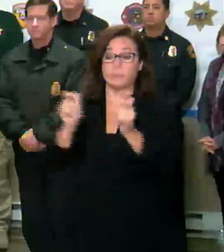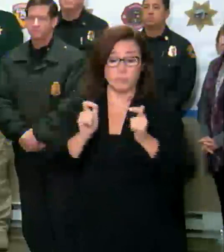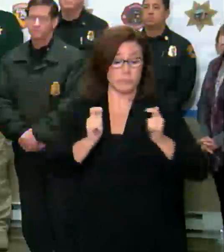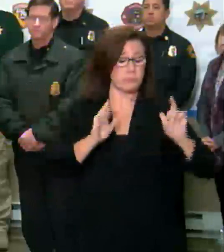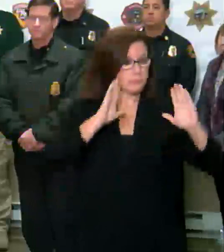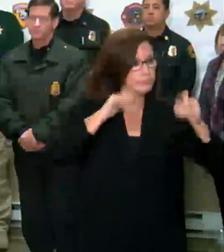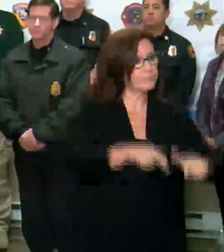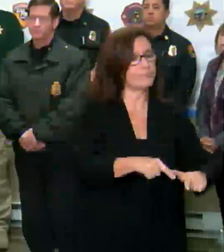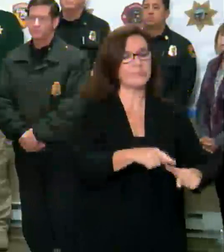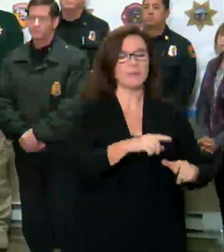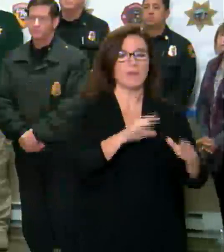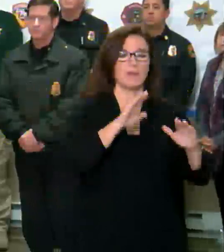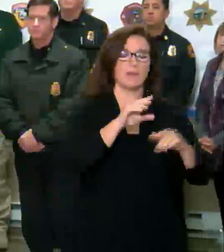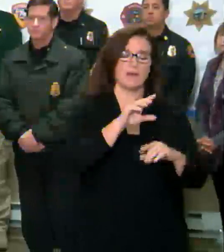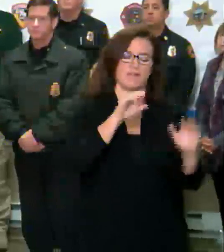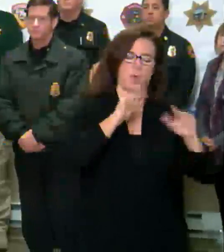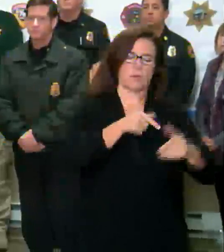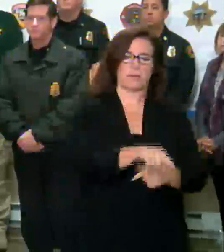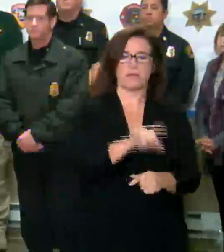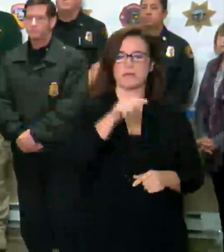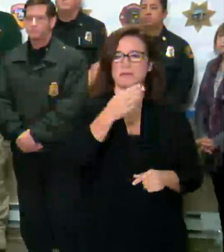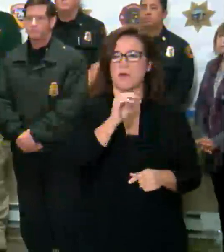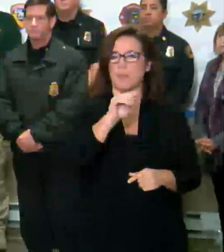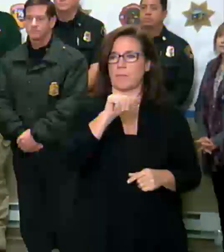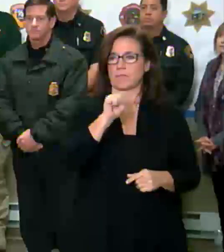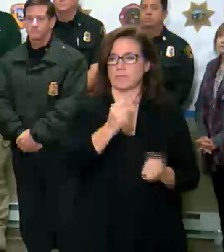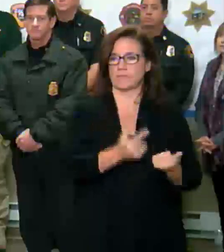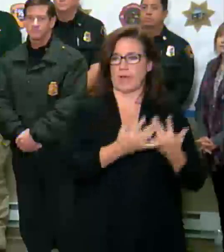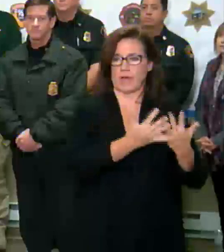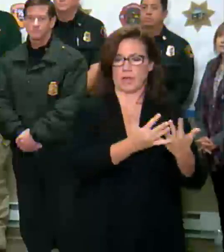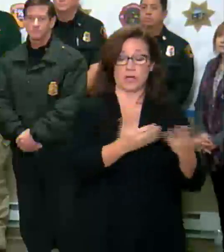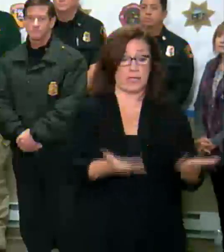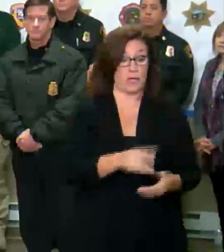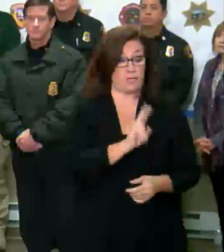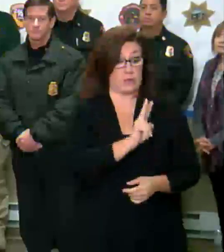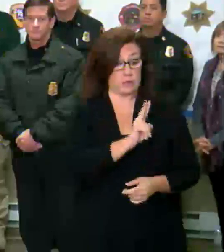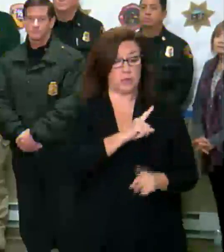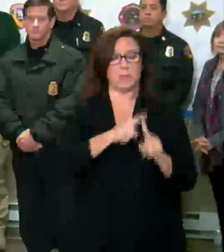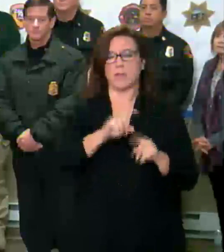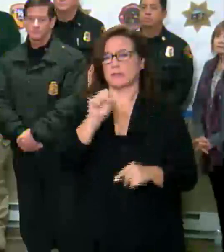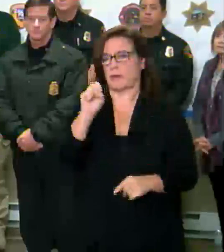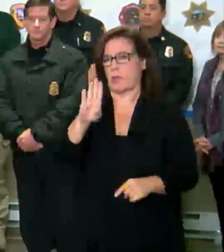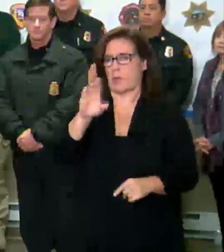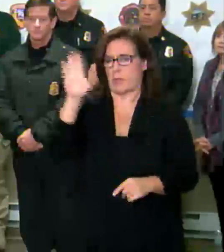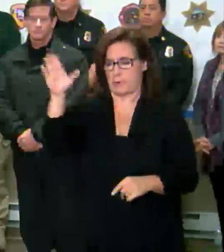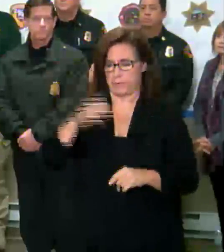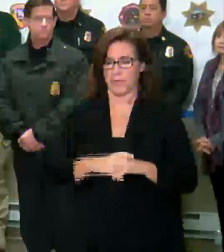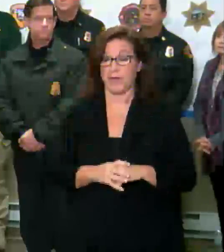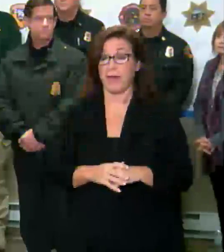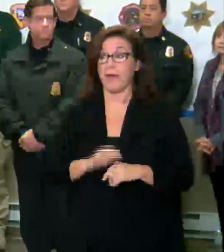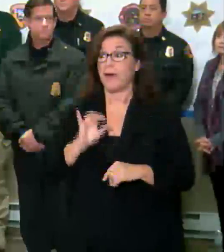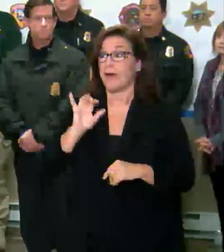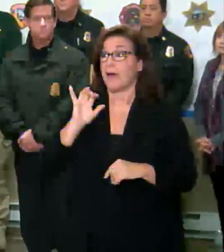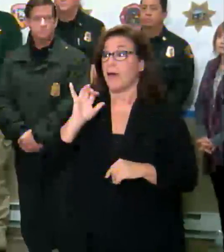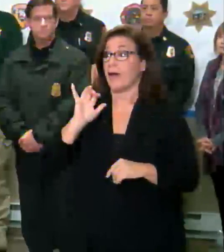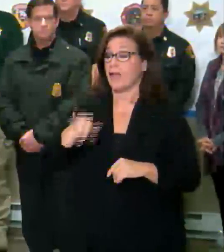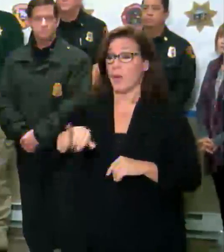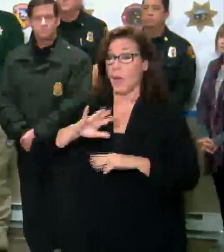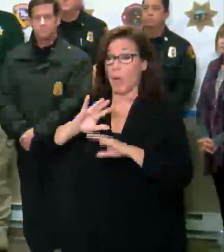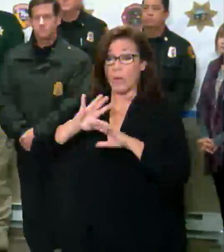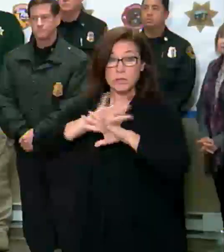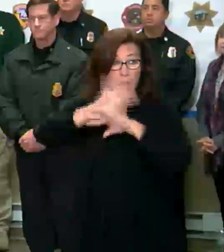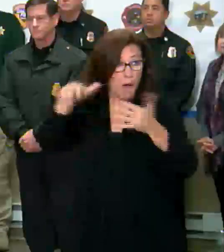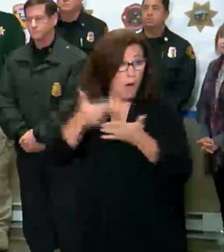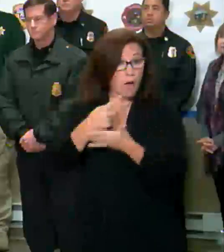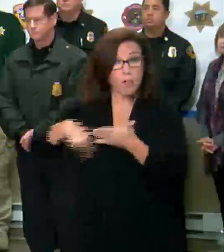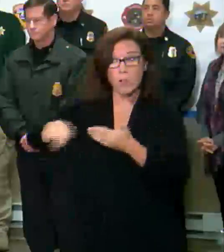Barbara County. This has been an incredible cooperative effort, as you'll hear from everyone here across the board. On this fire